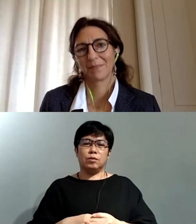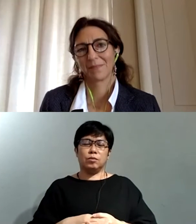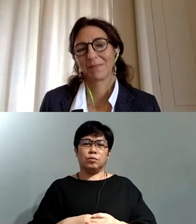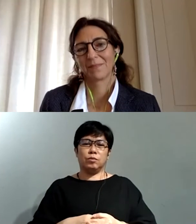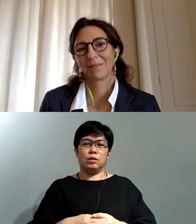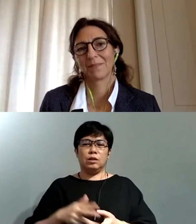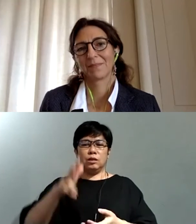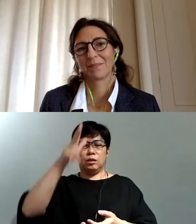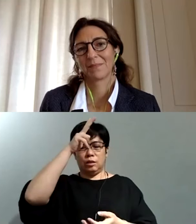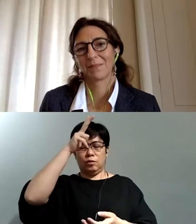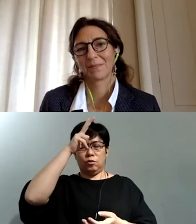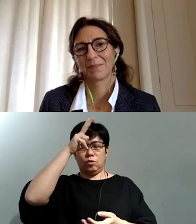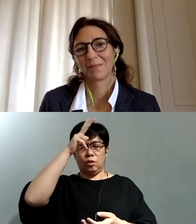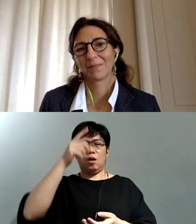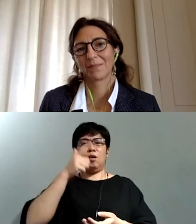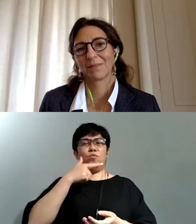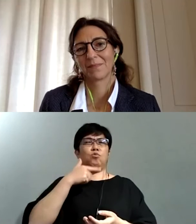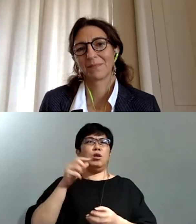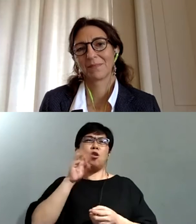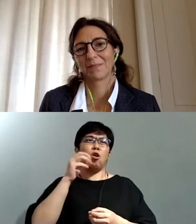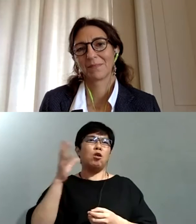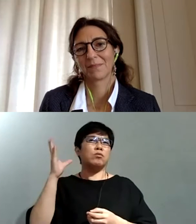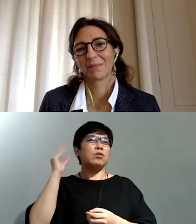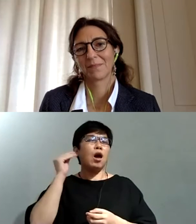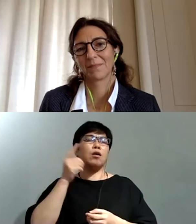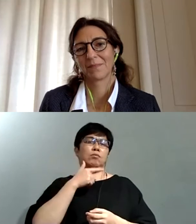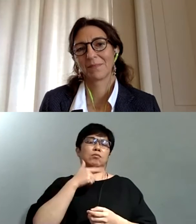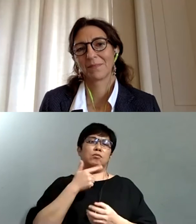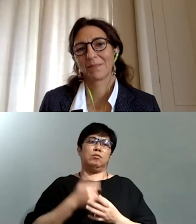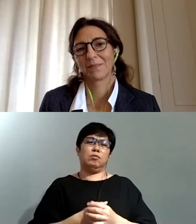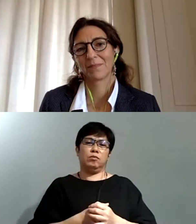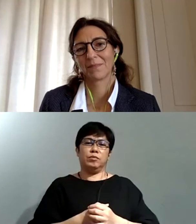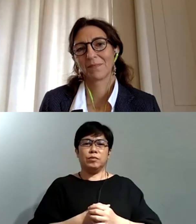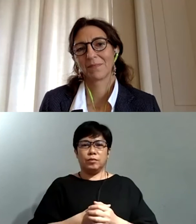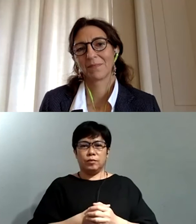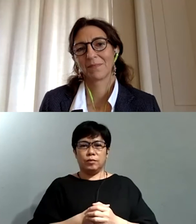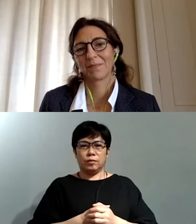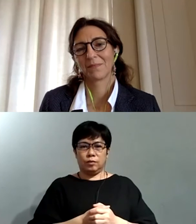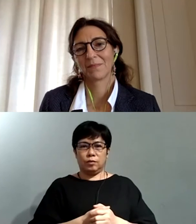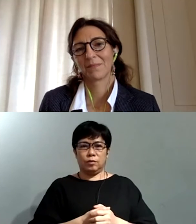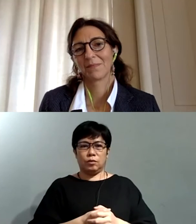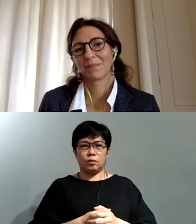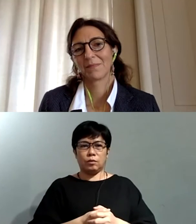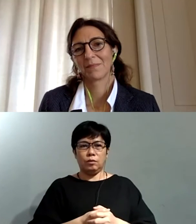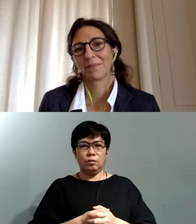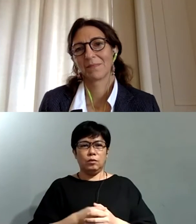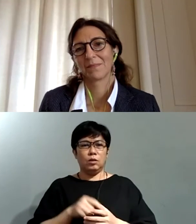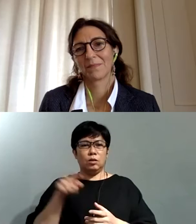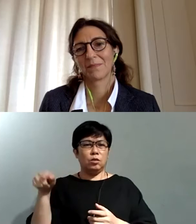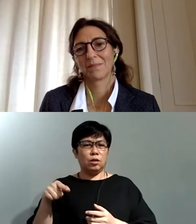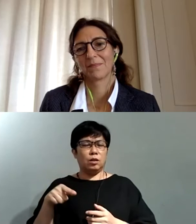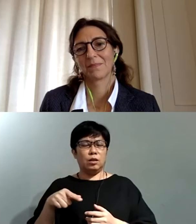Sometimes they have been described as they are not even the stakeholder of the